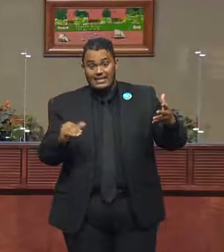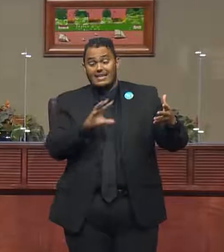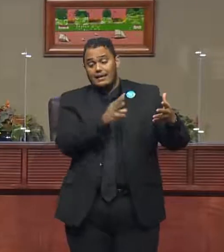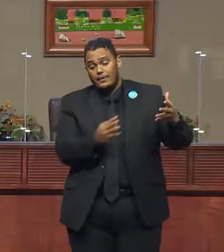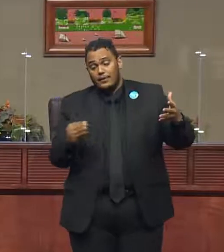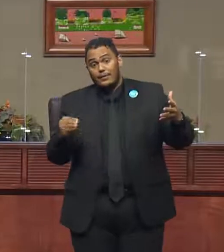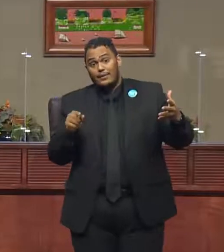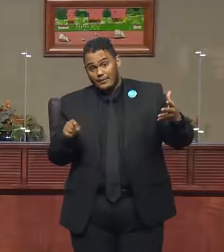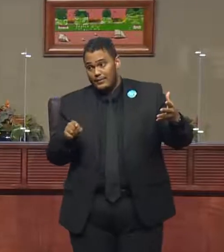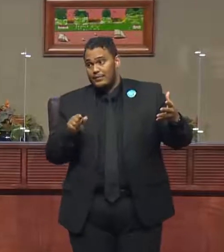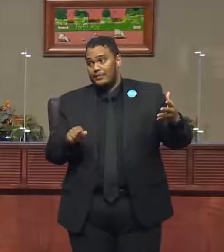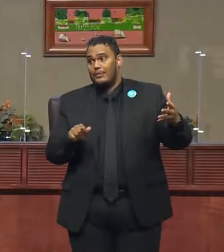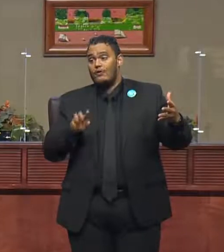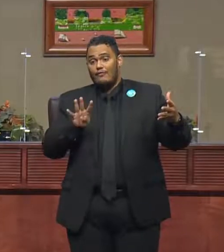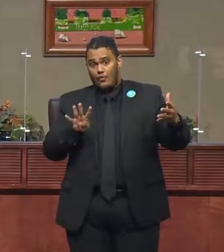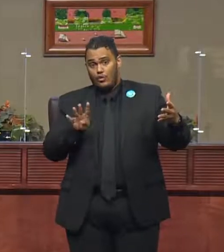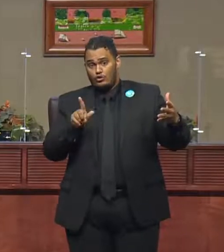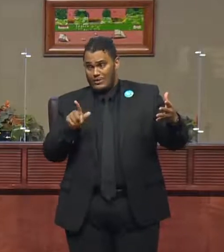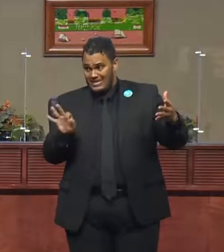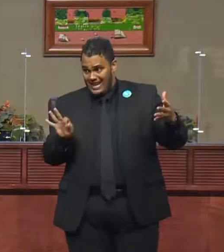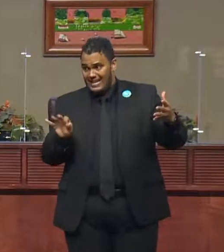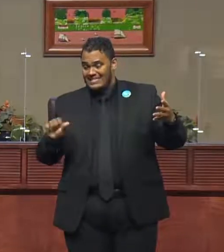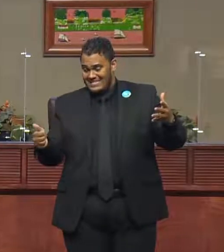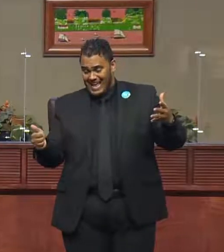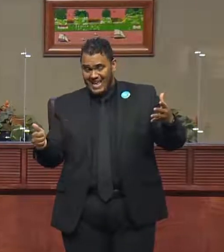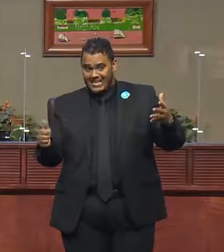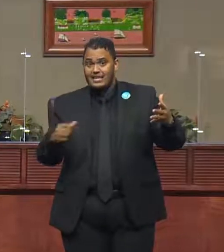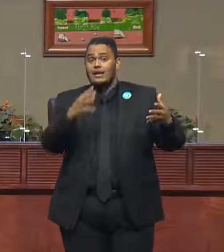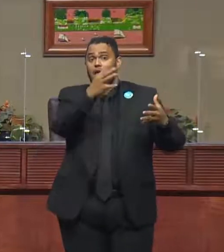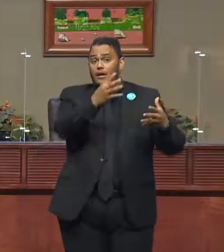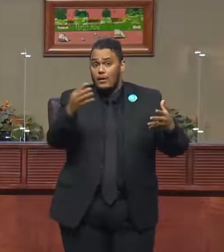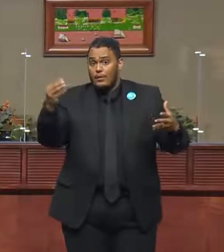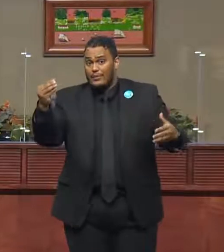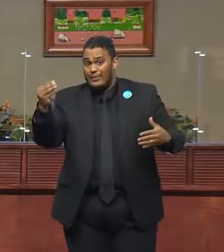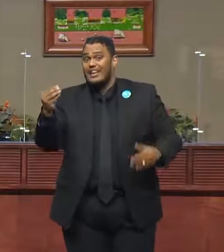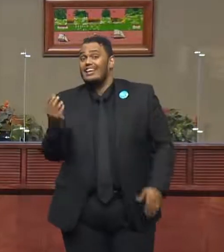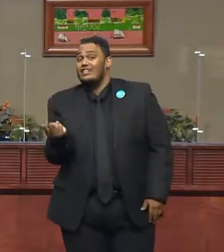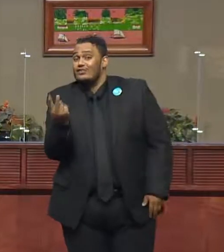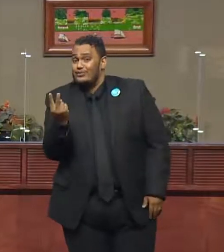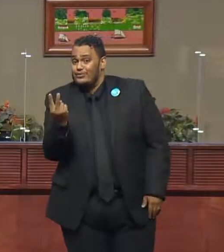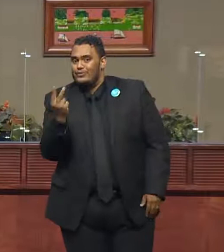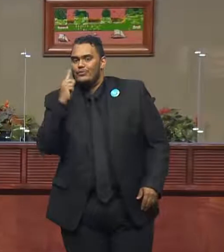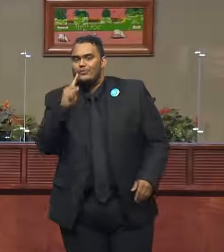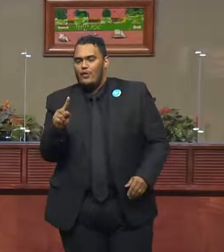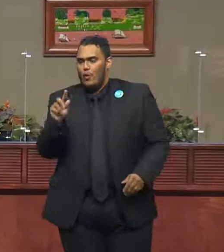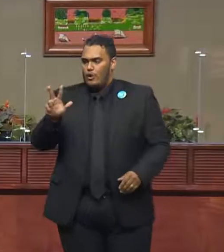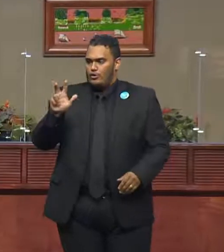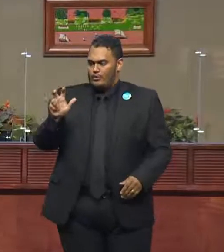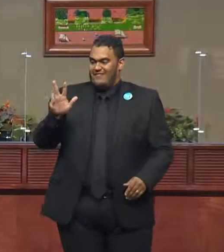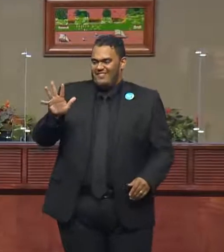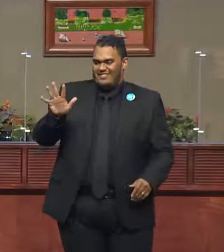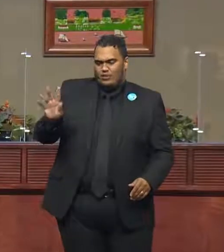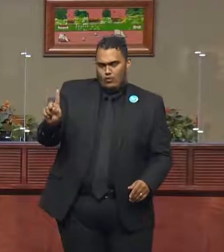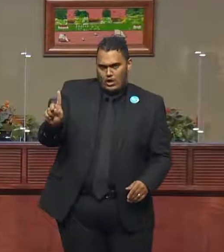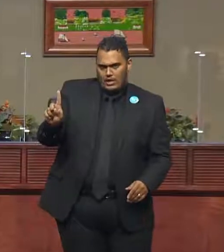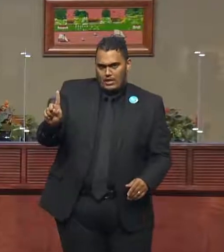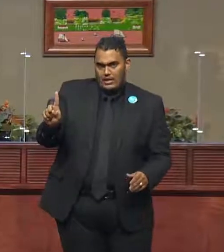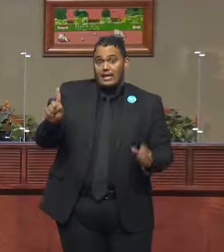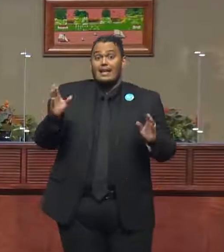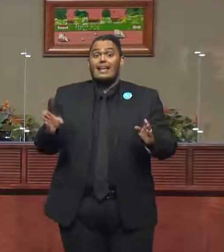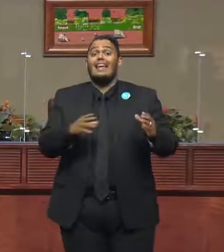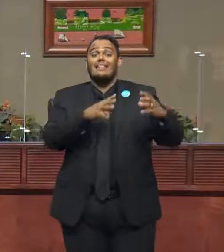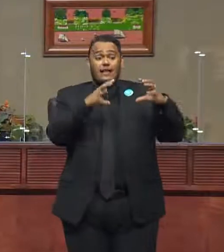10 in the 429, and 2 in the 351, and 6 in the